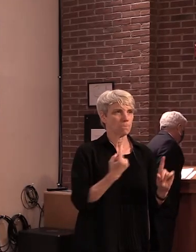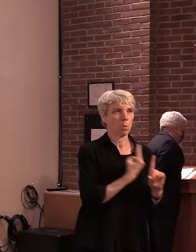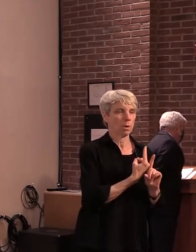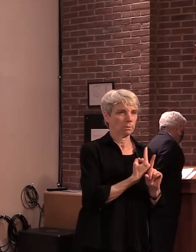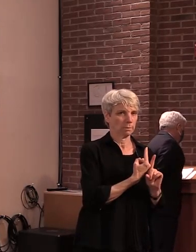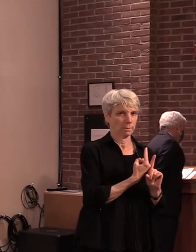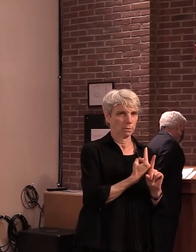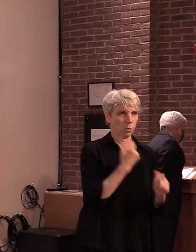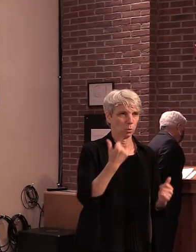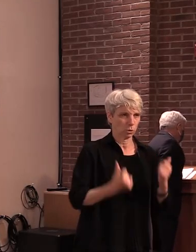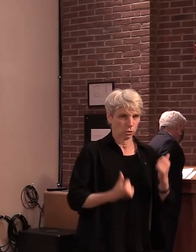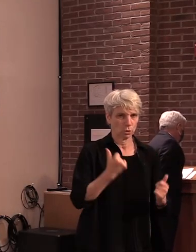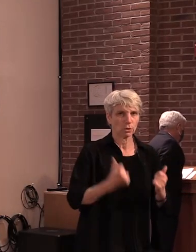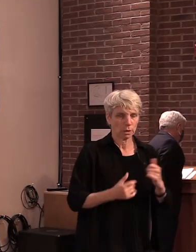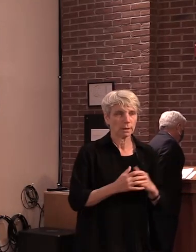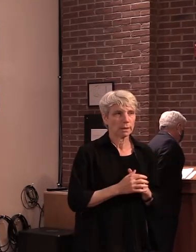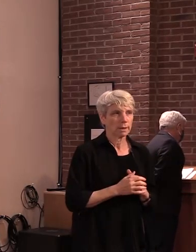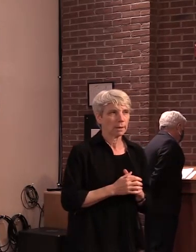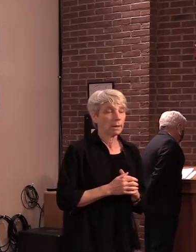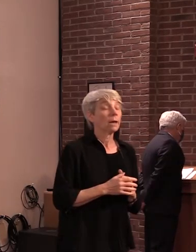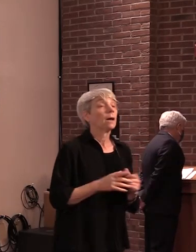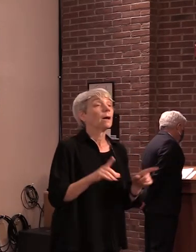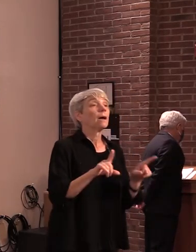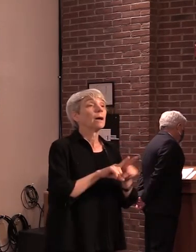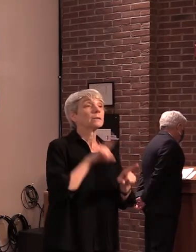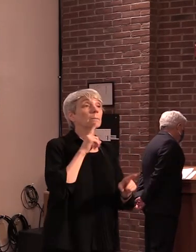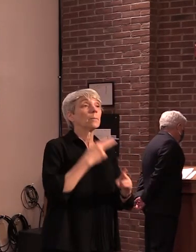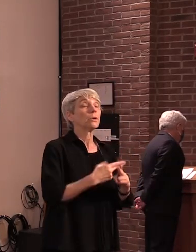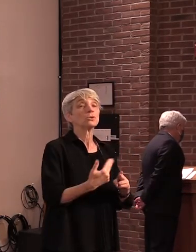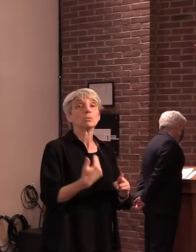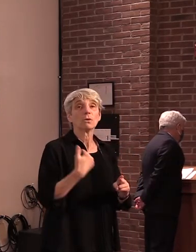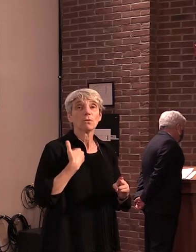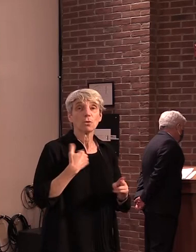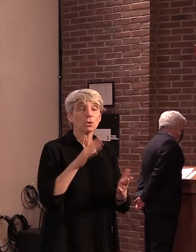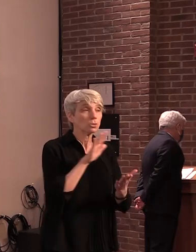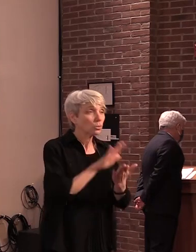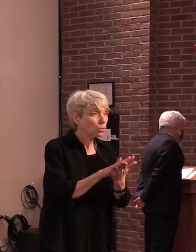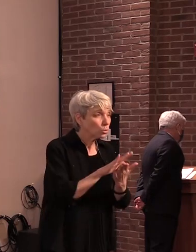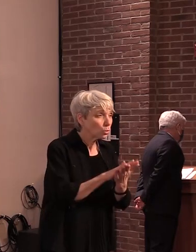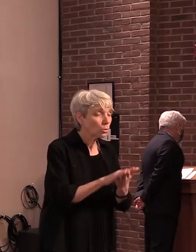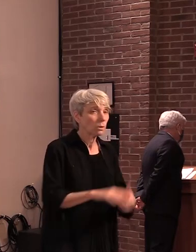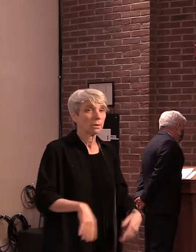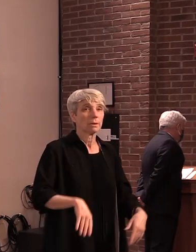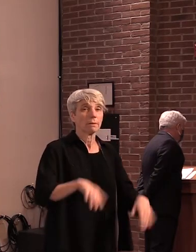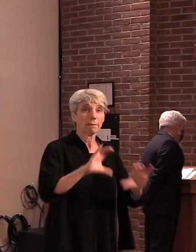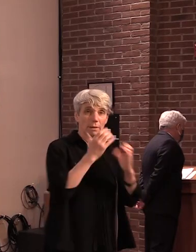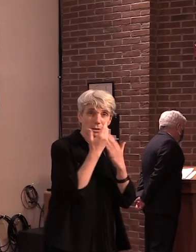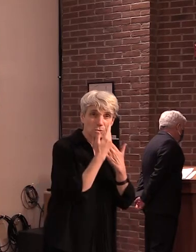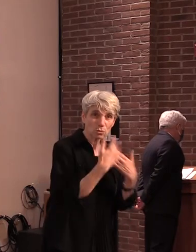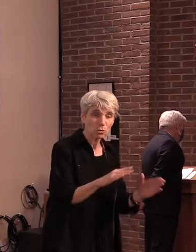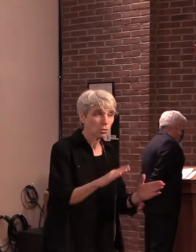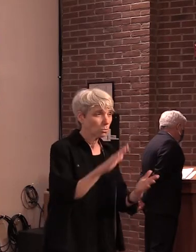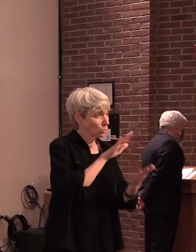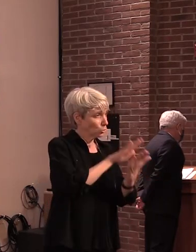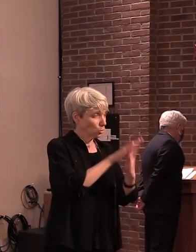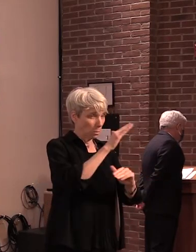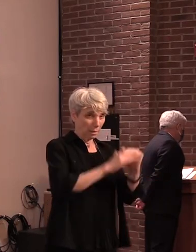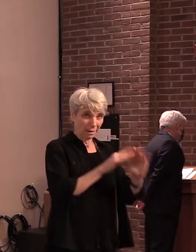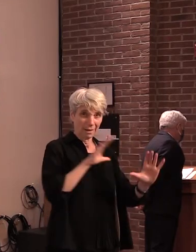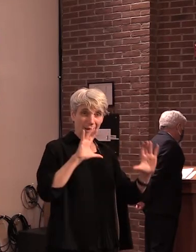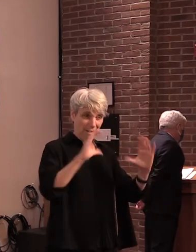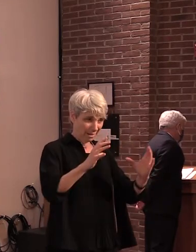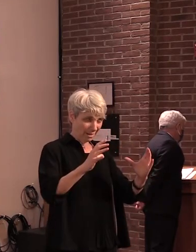here before, the schoolroom, the classroom, the school itself is really a microcosm